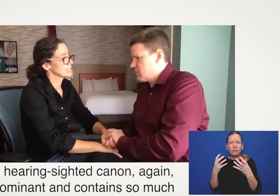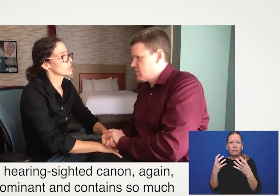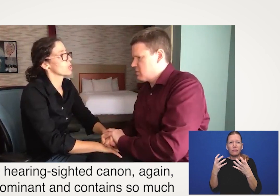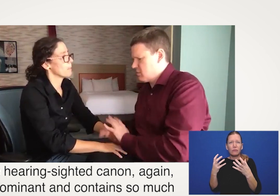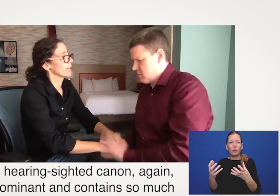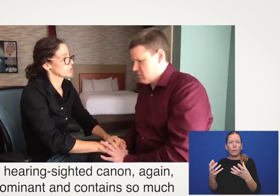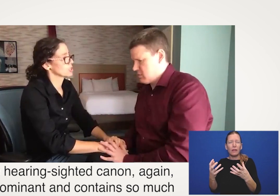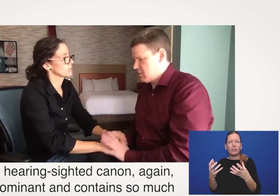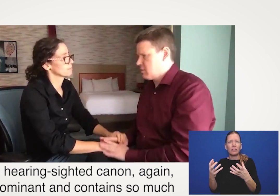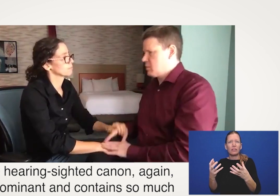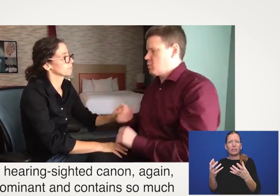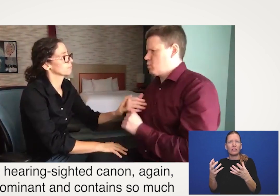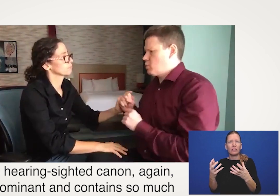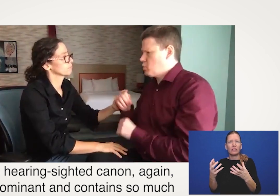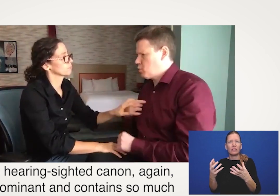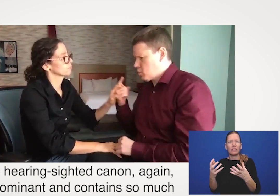contains so much.